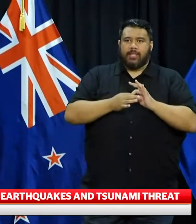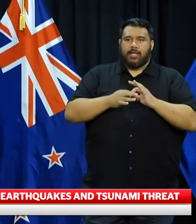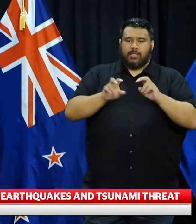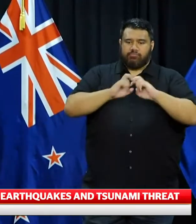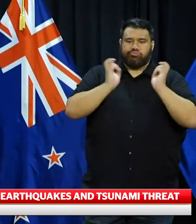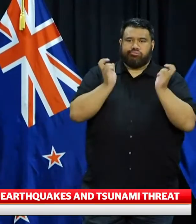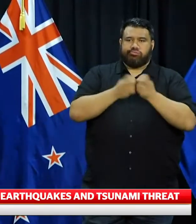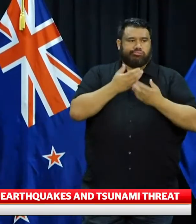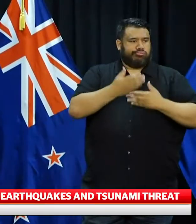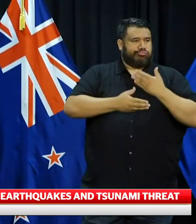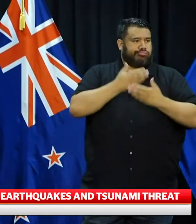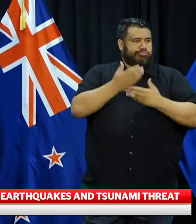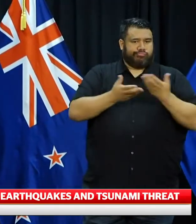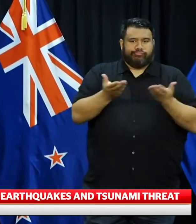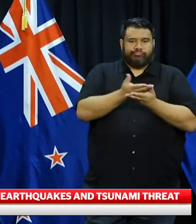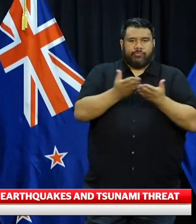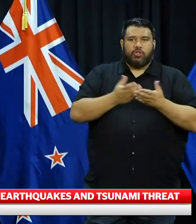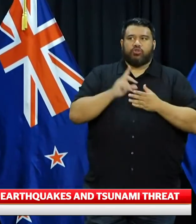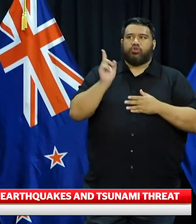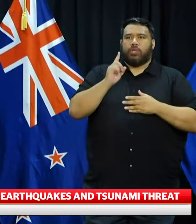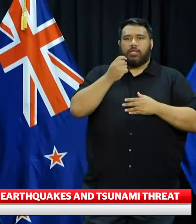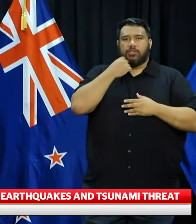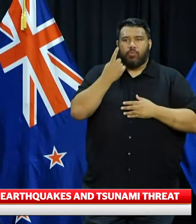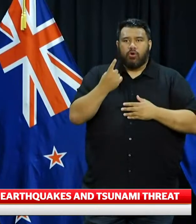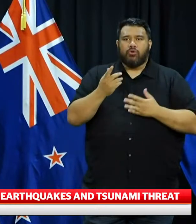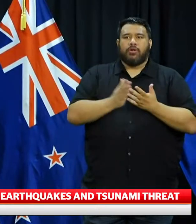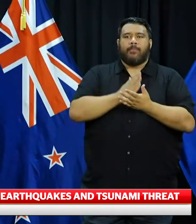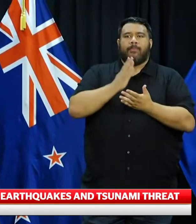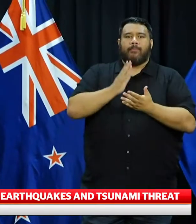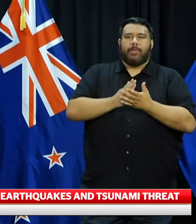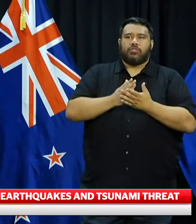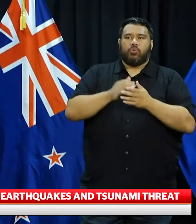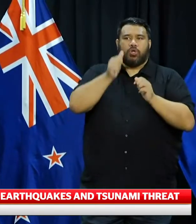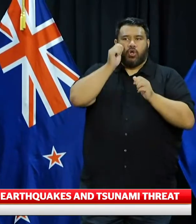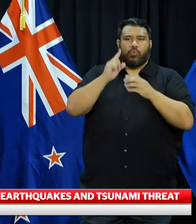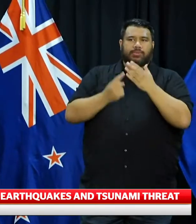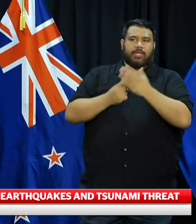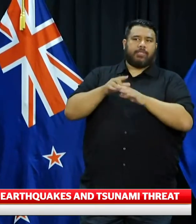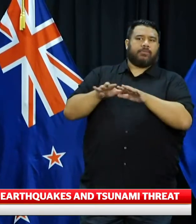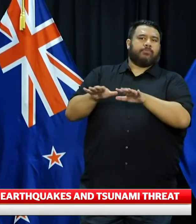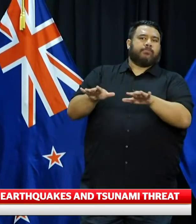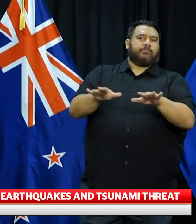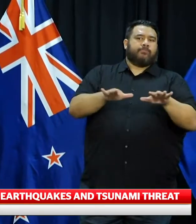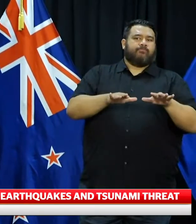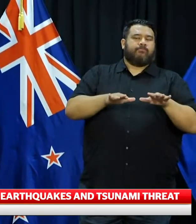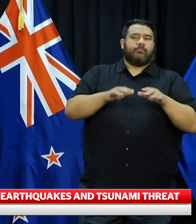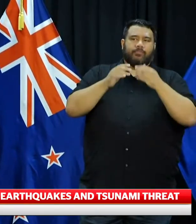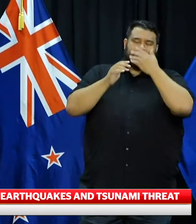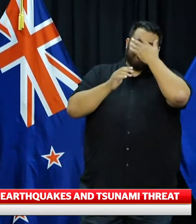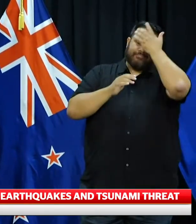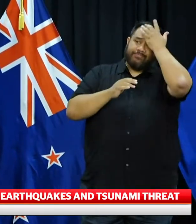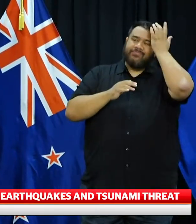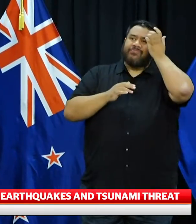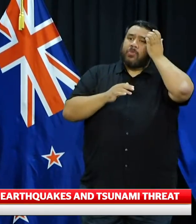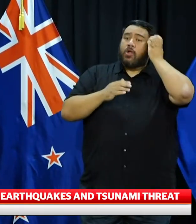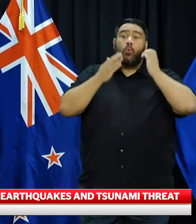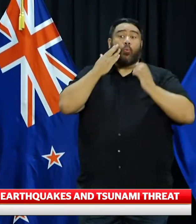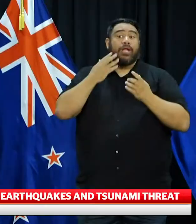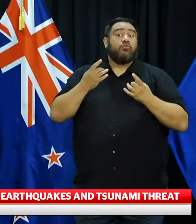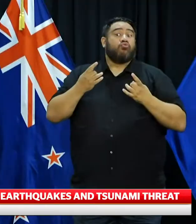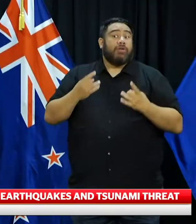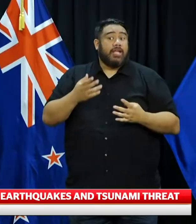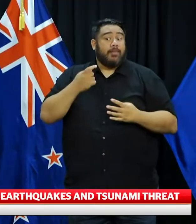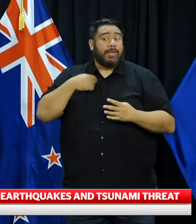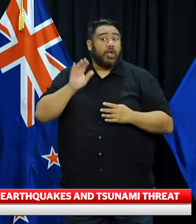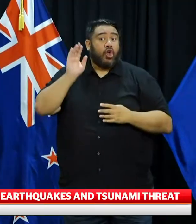for the course of the next day until we can see that there's been some real movement in those levels. When it's appropriate for me to get